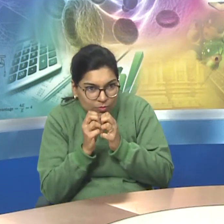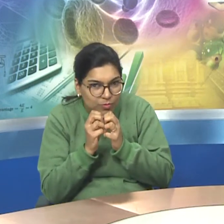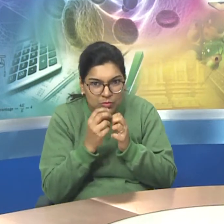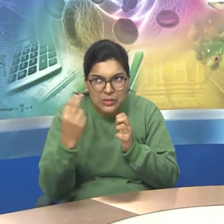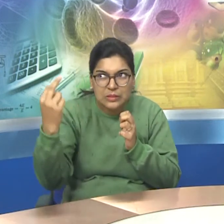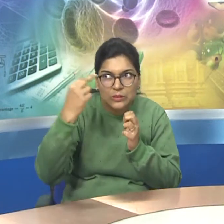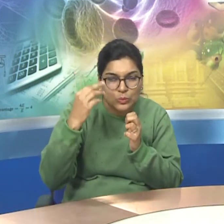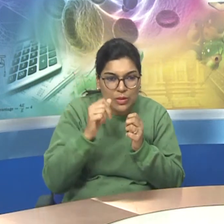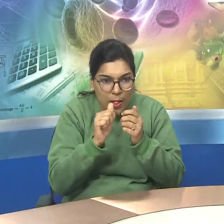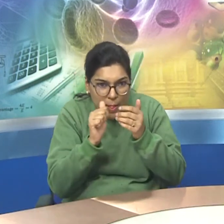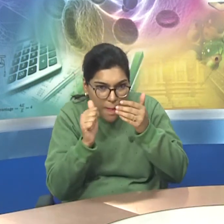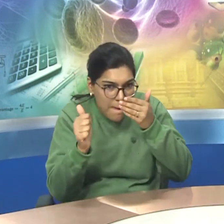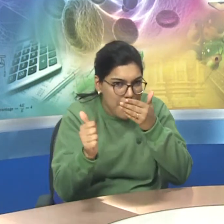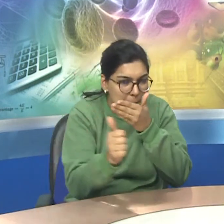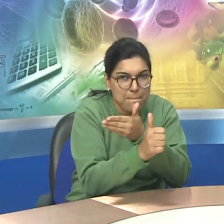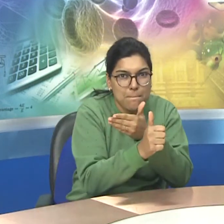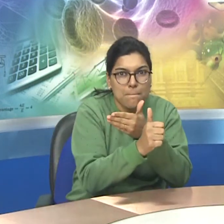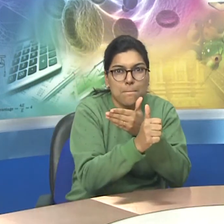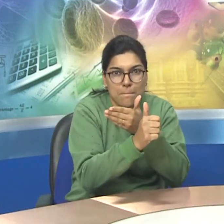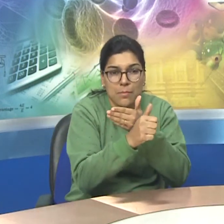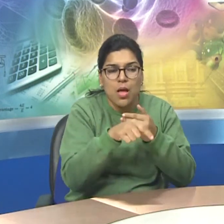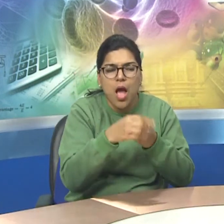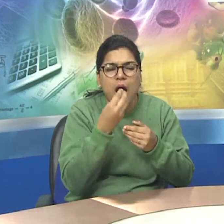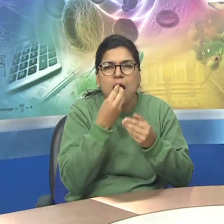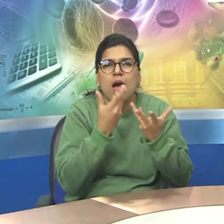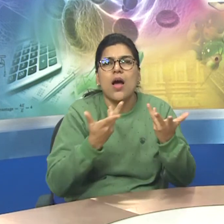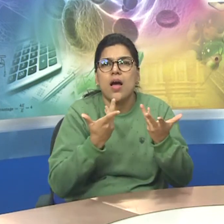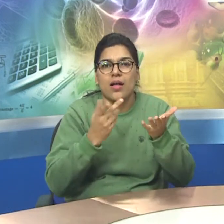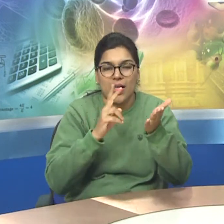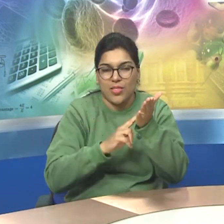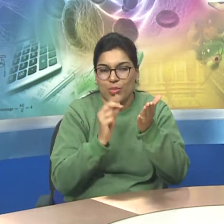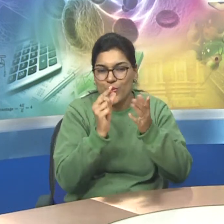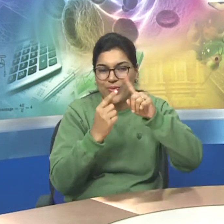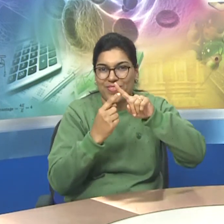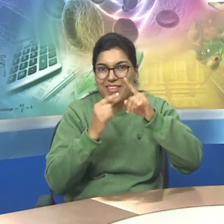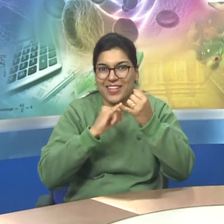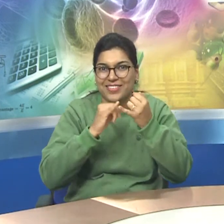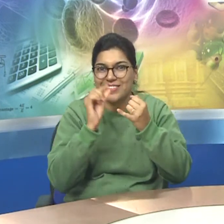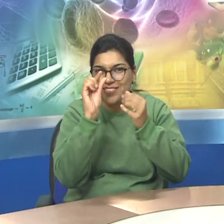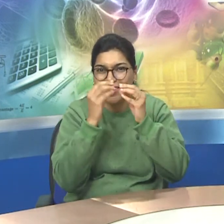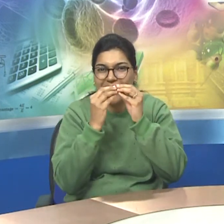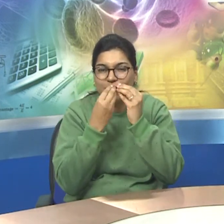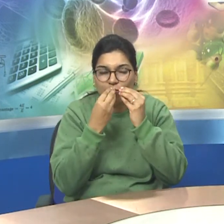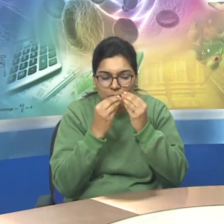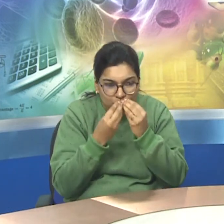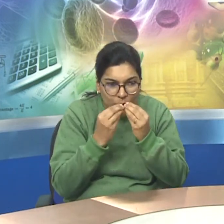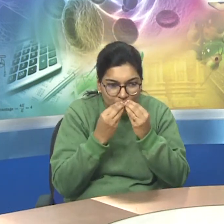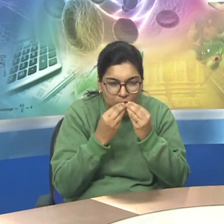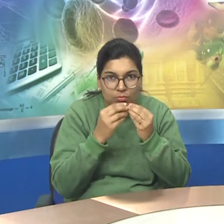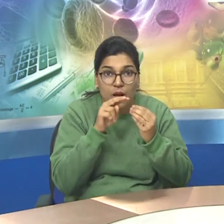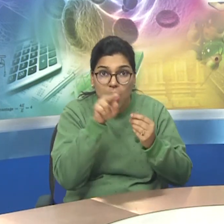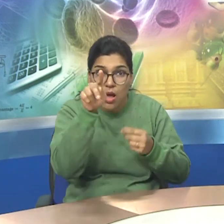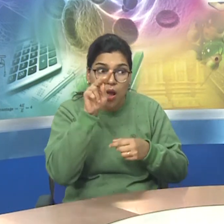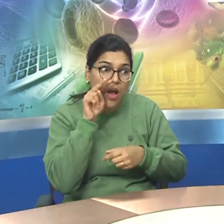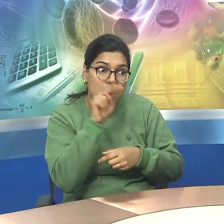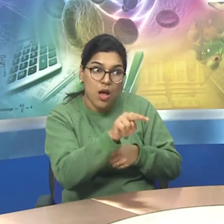even during that time, there are so many things which are natural happening in the surrounding, and the